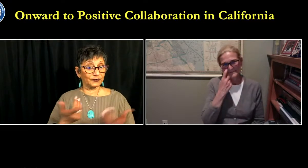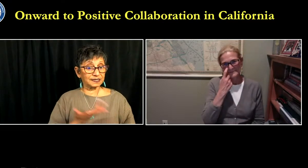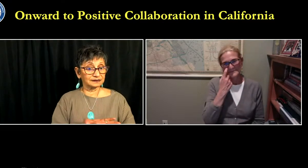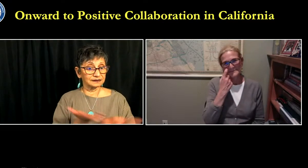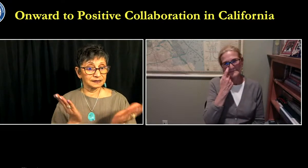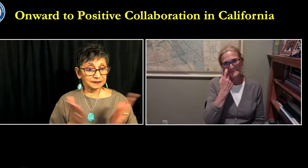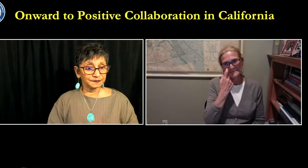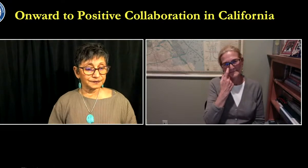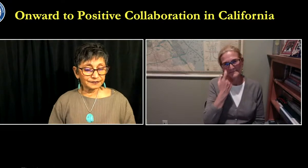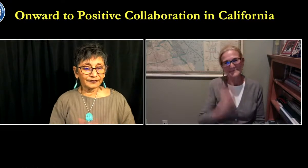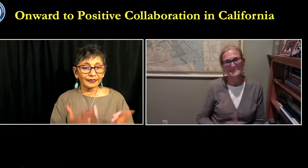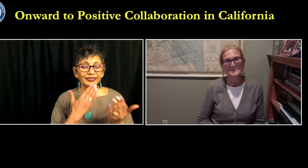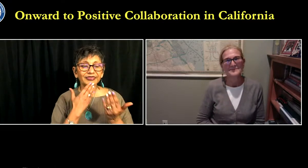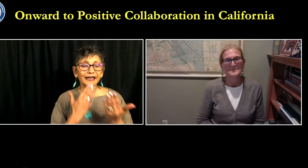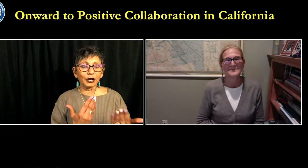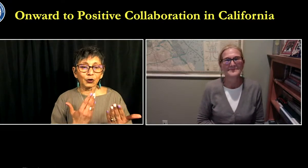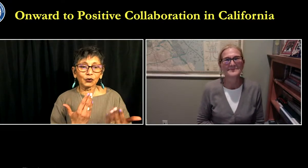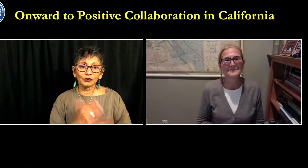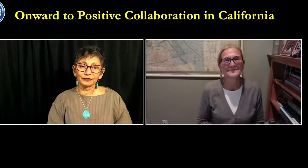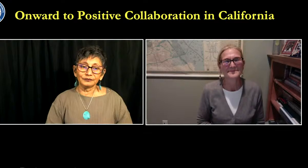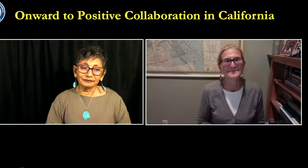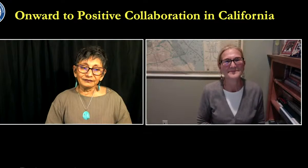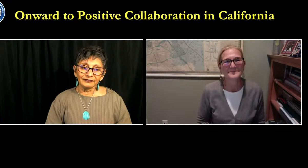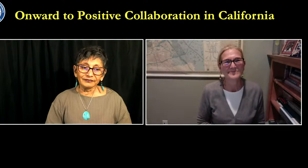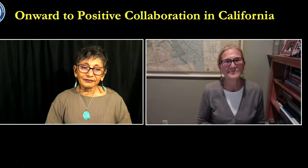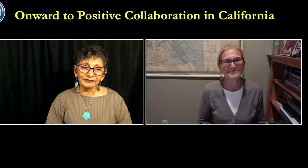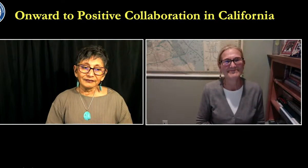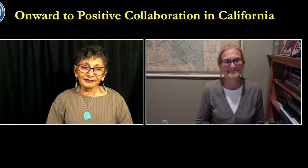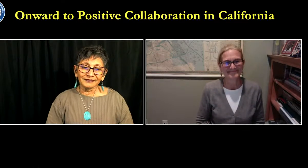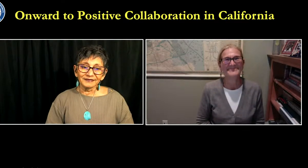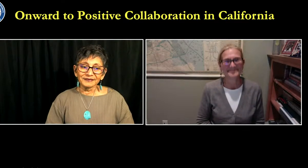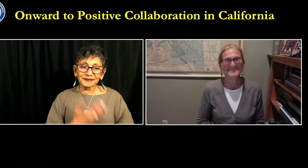forget to